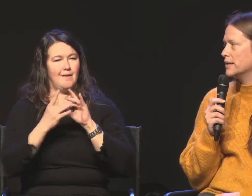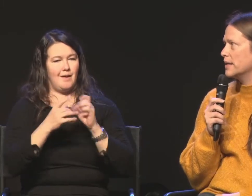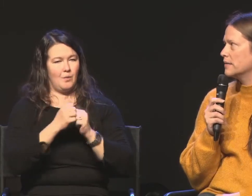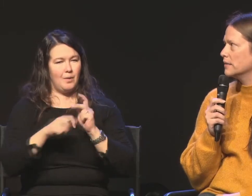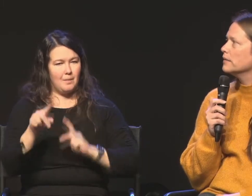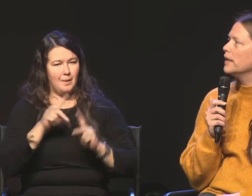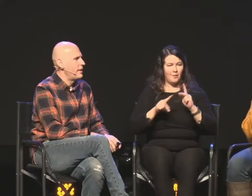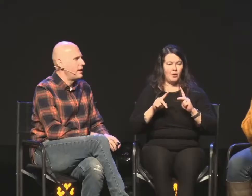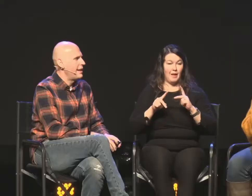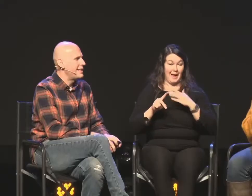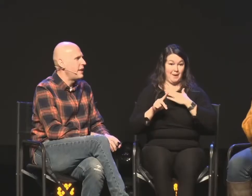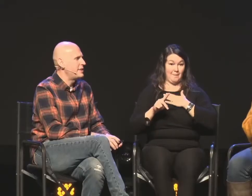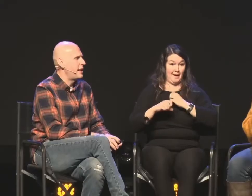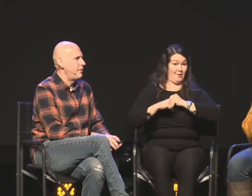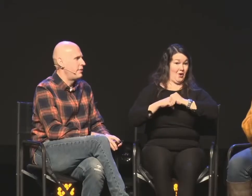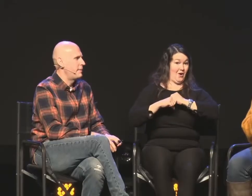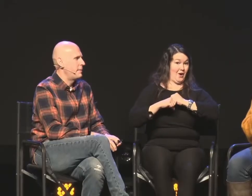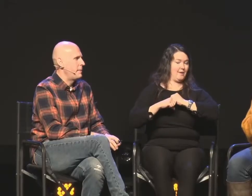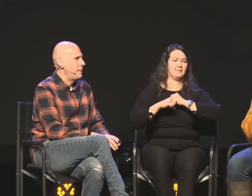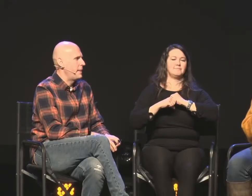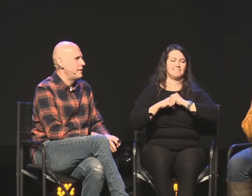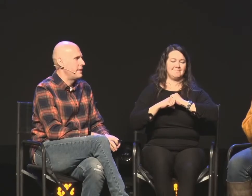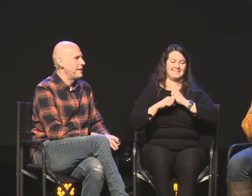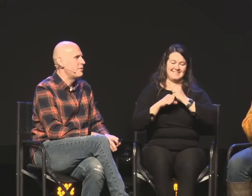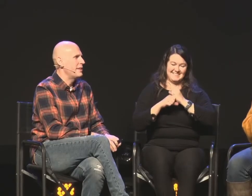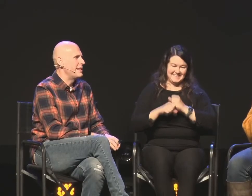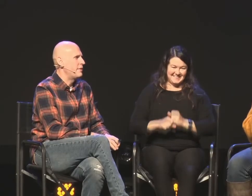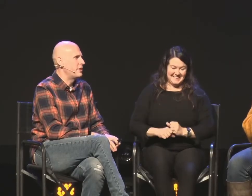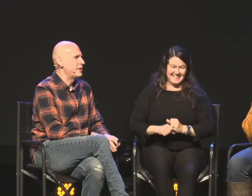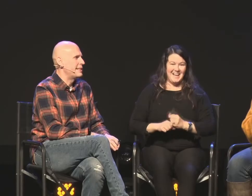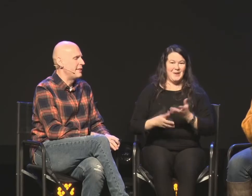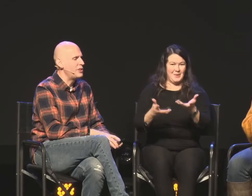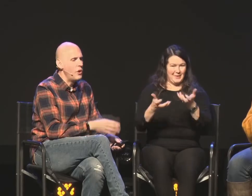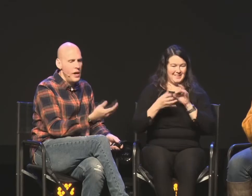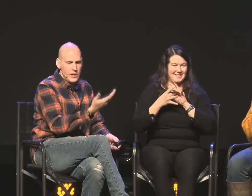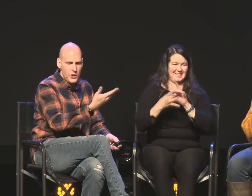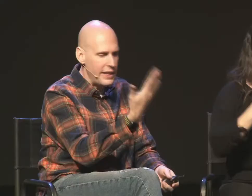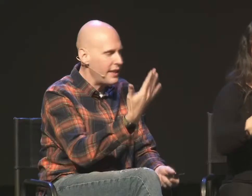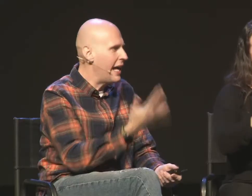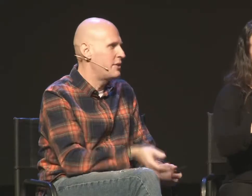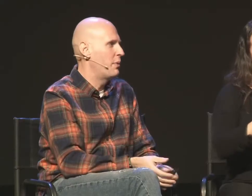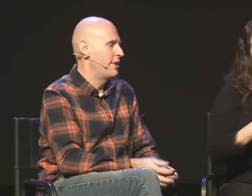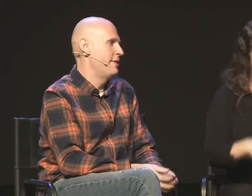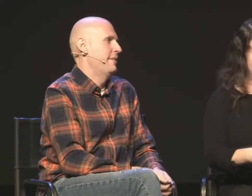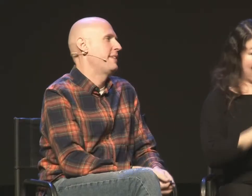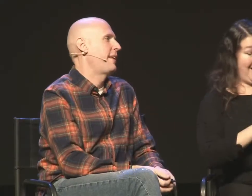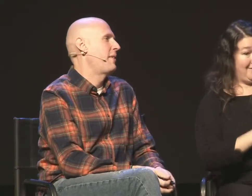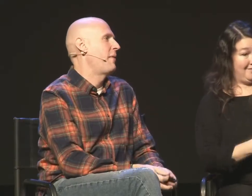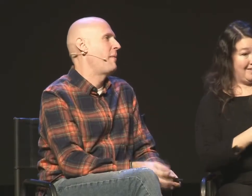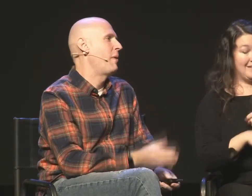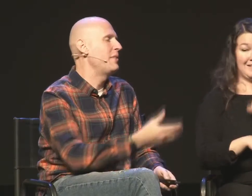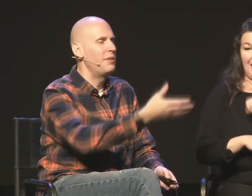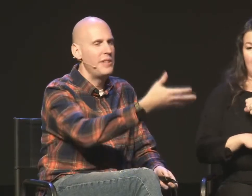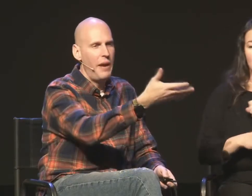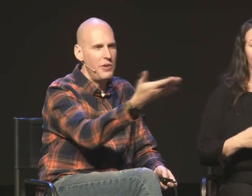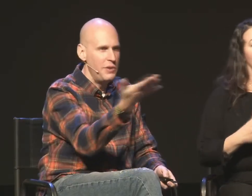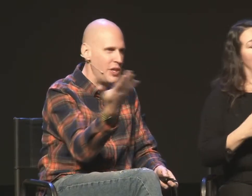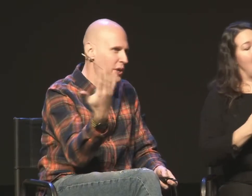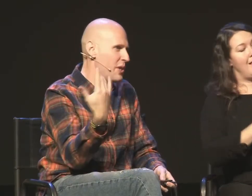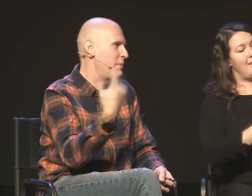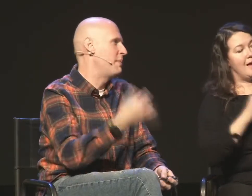my guard down. Yeah. It's tough stuff. Yeah. It's really difficult stuff. So you get the last word. How would